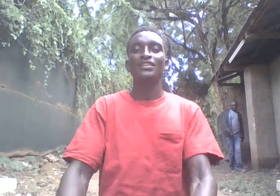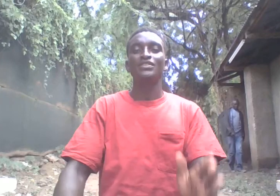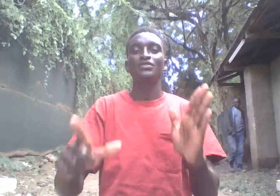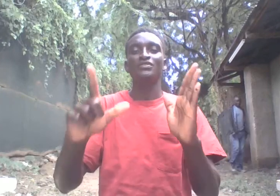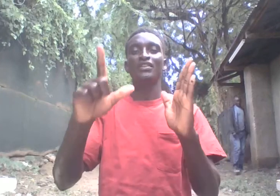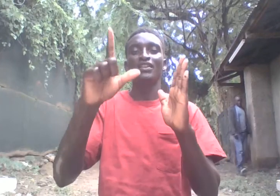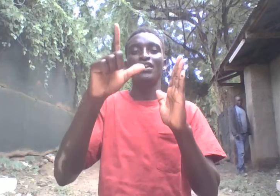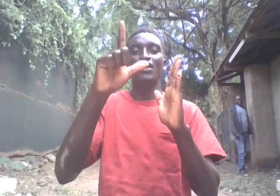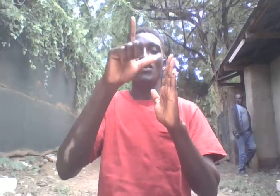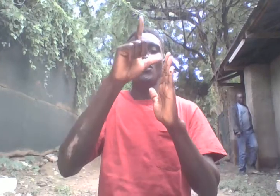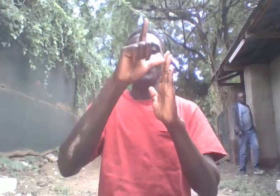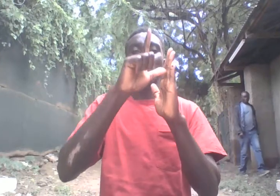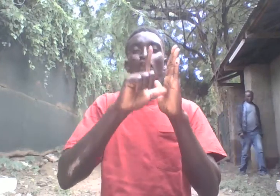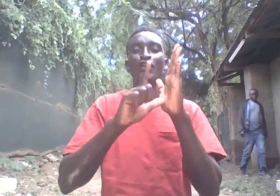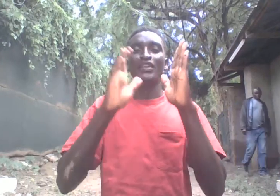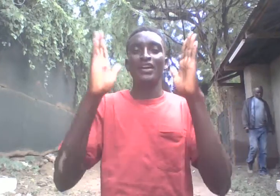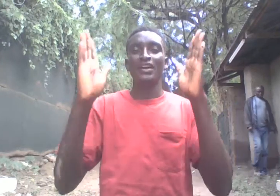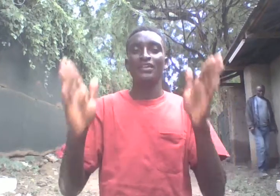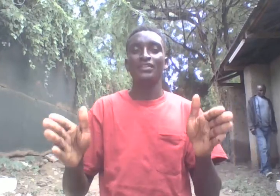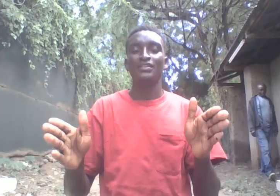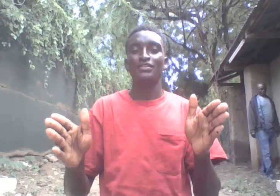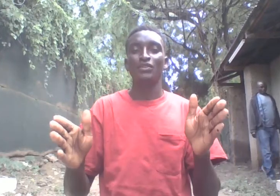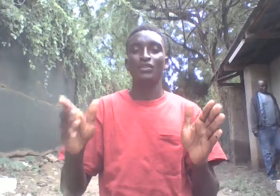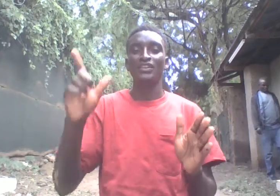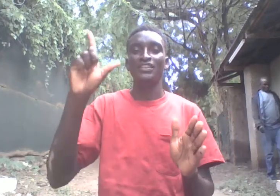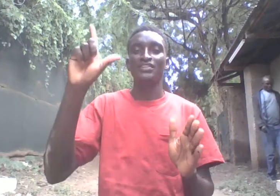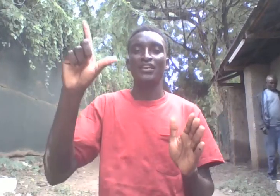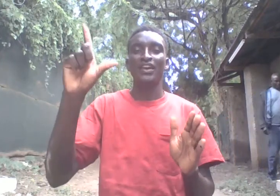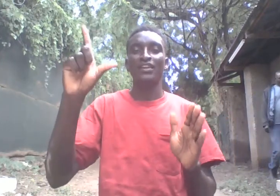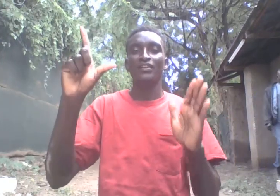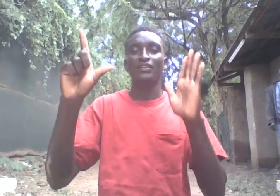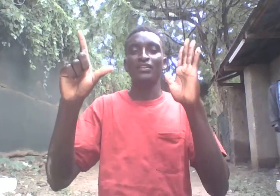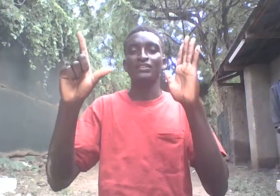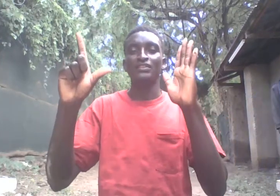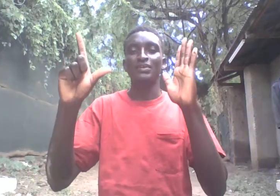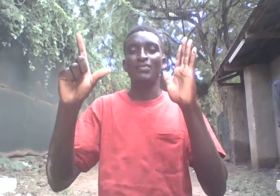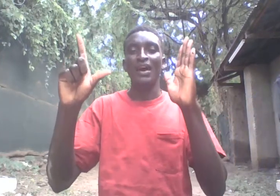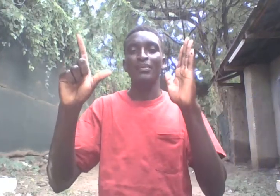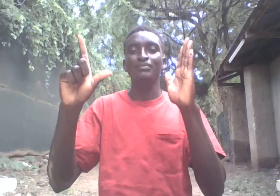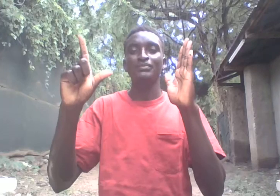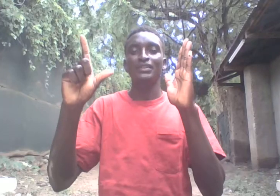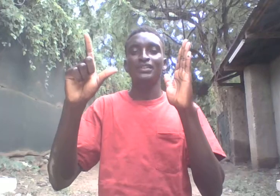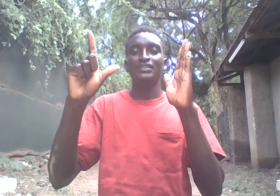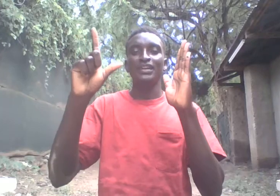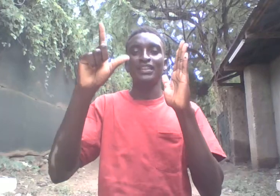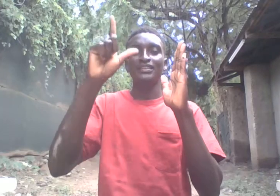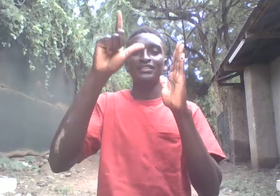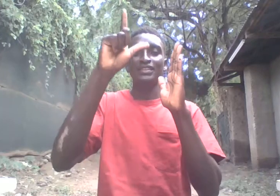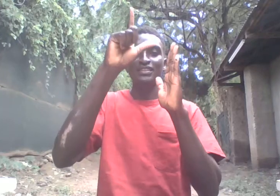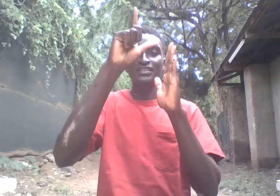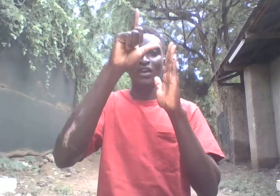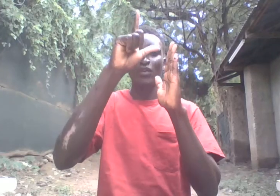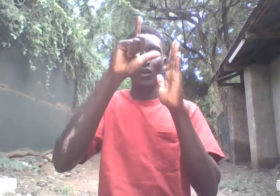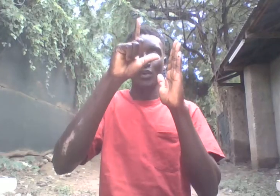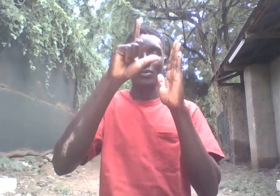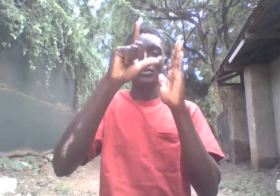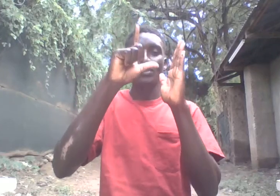you say lawyer. So it is L on the palm, and then this is now law,